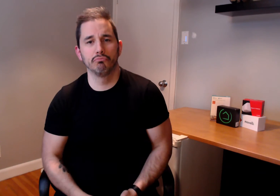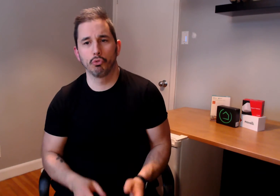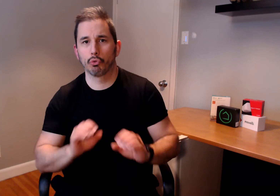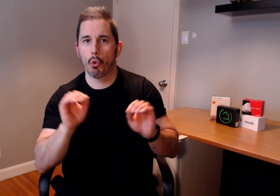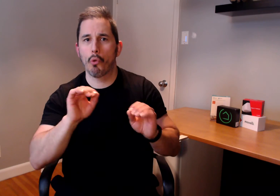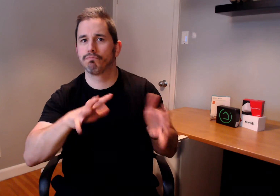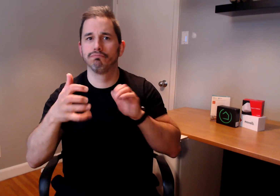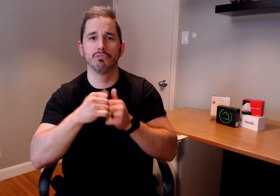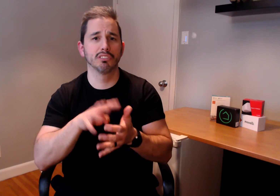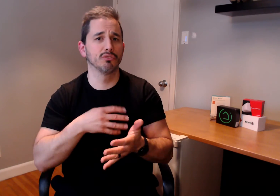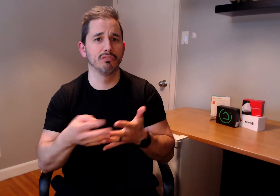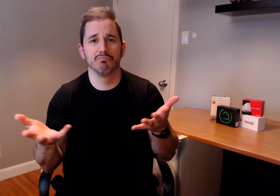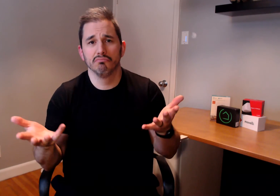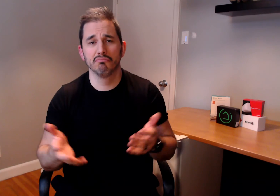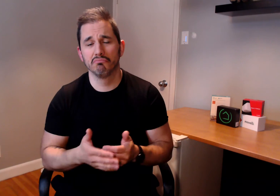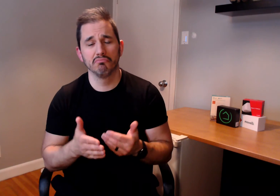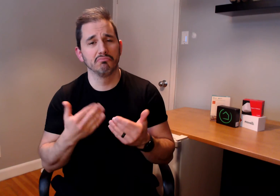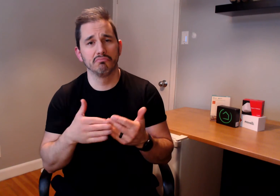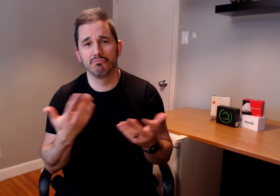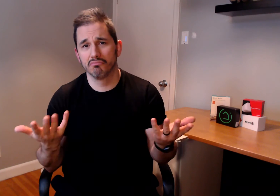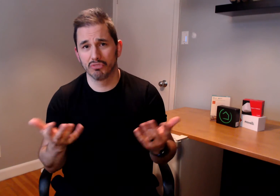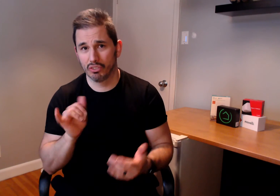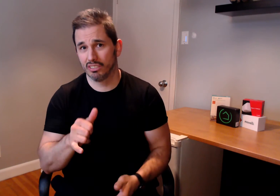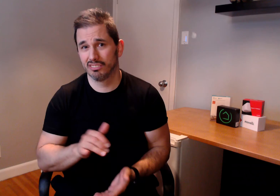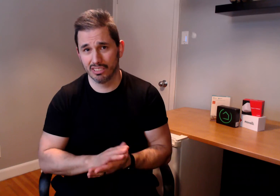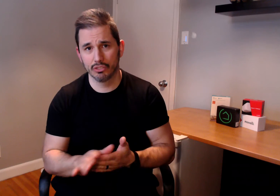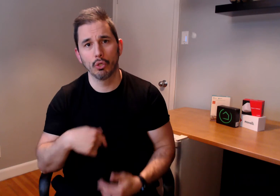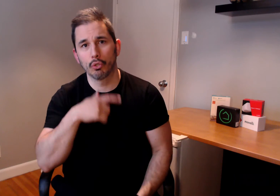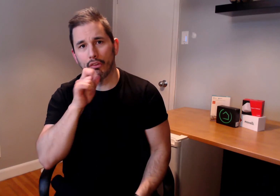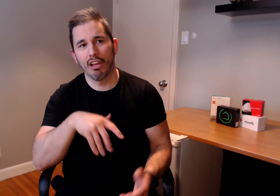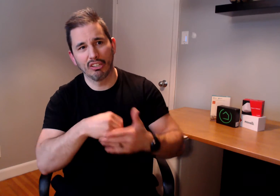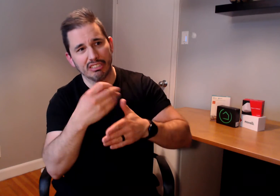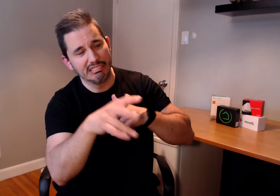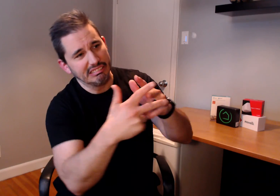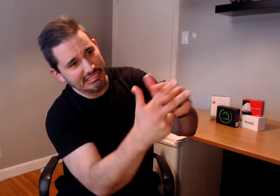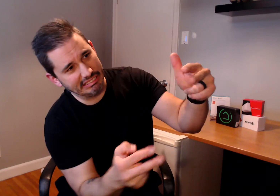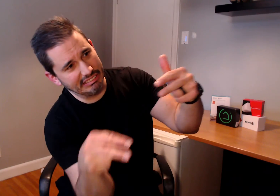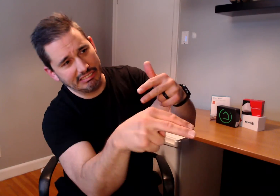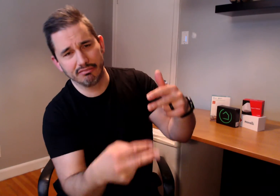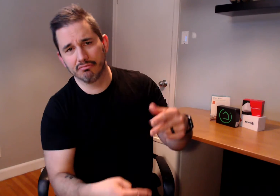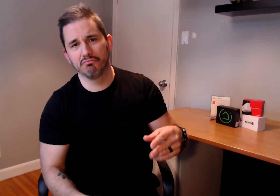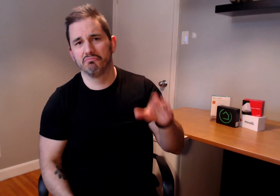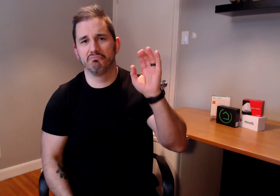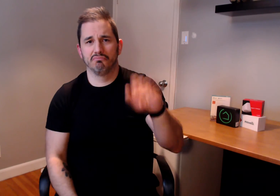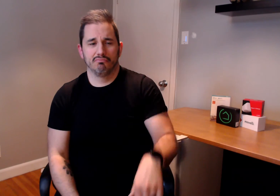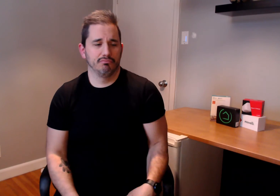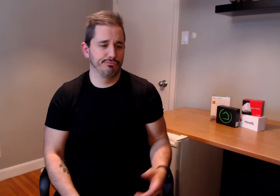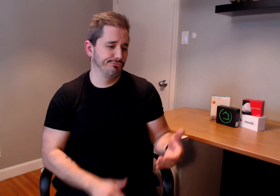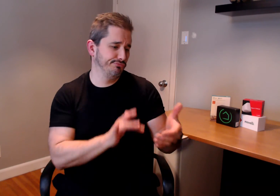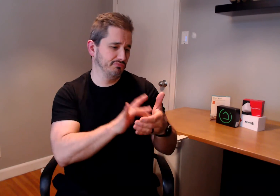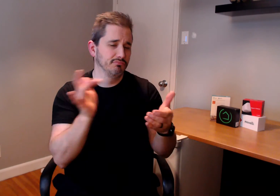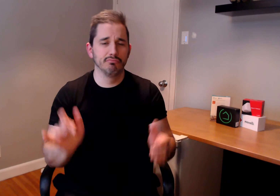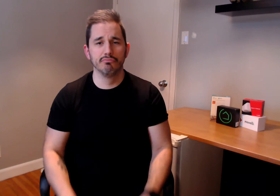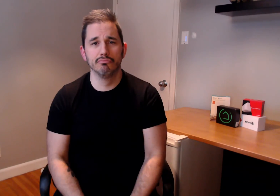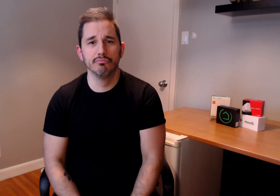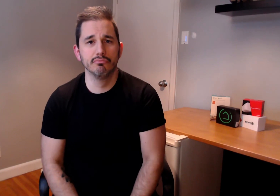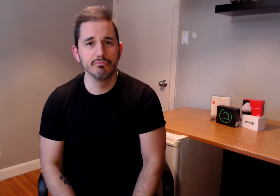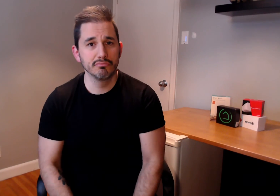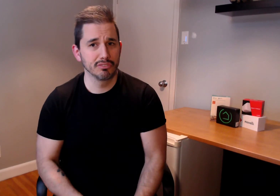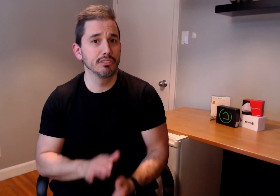morning, that power would turn off and the smart plug would go back to its programmed schedule. You wouldn't have to finish with doing it